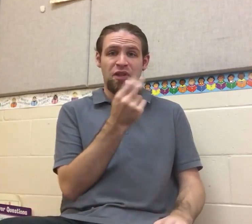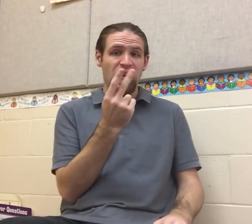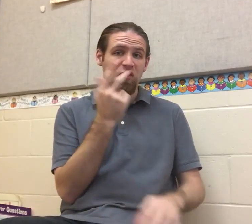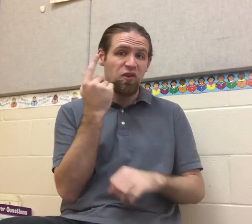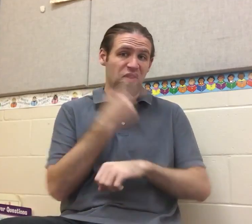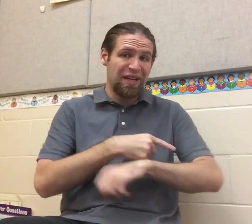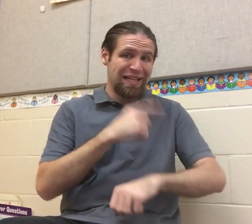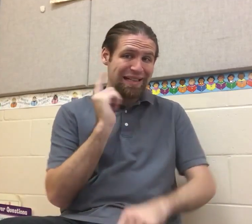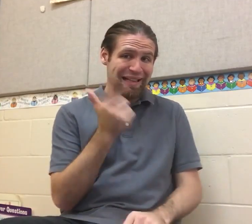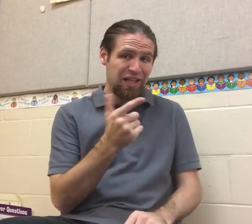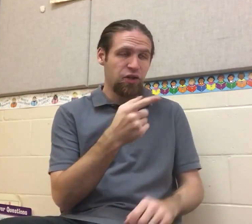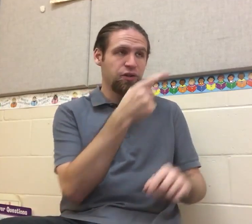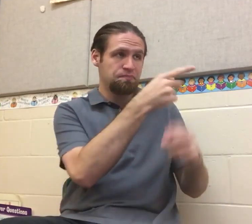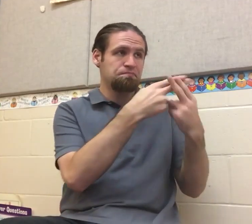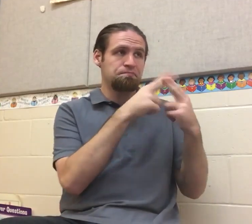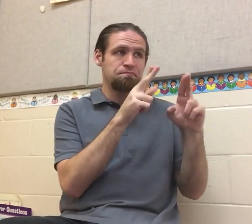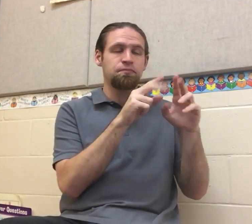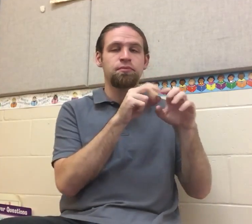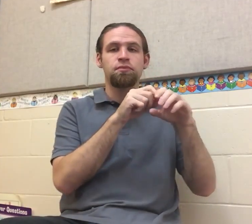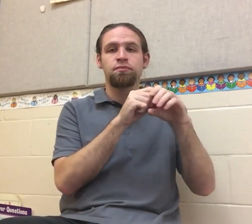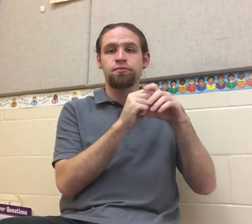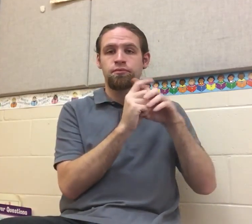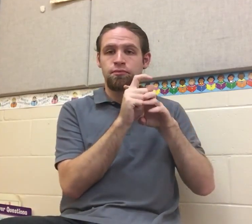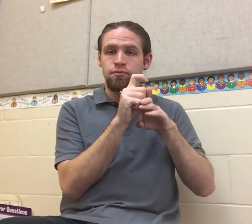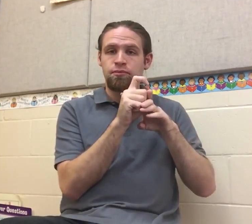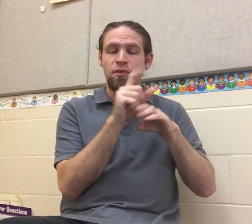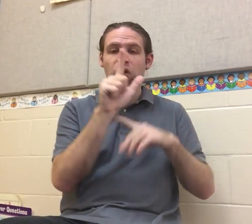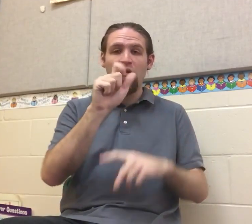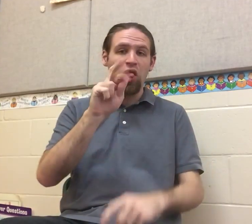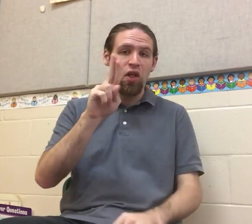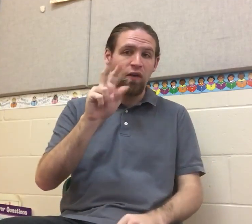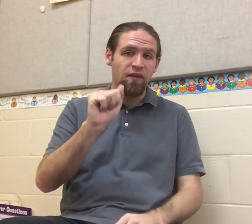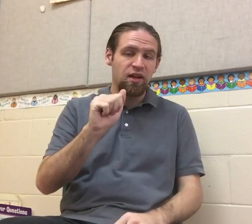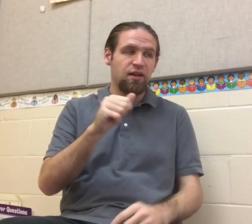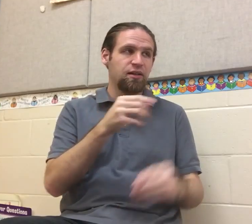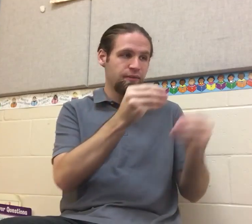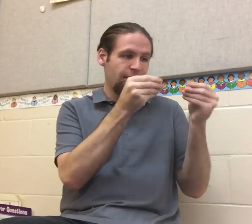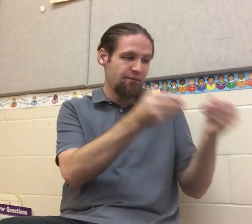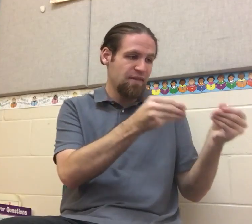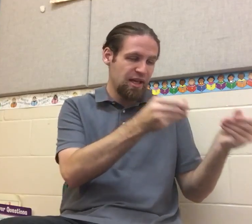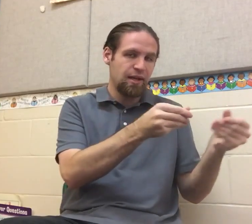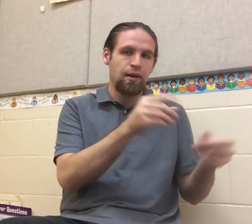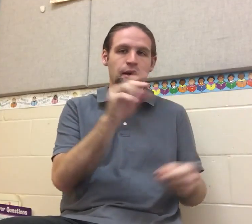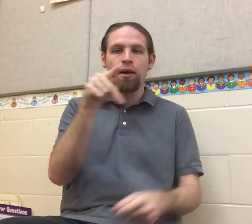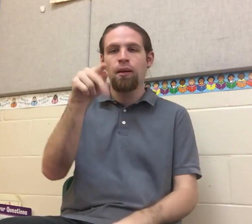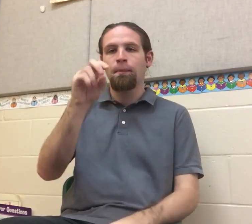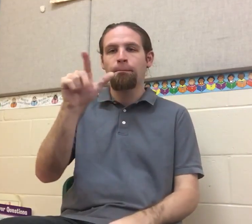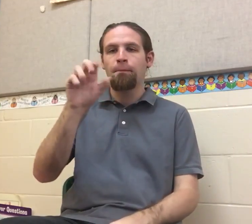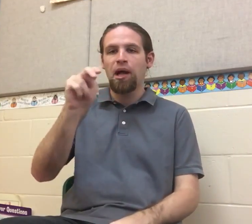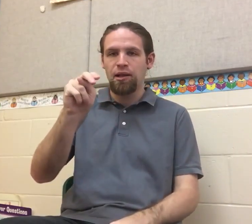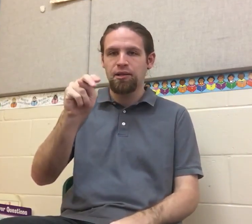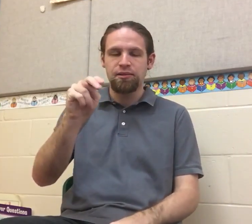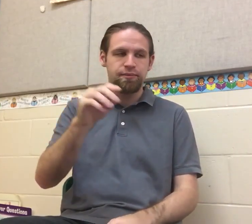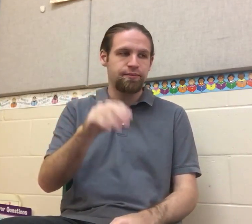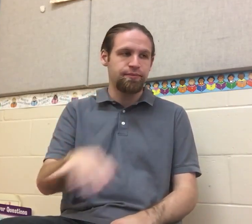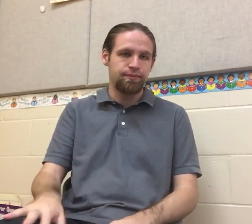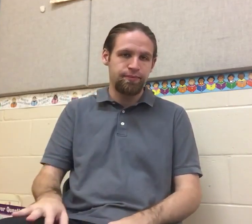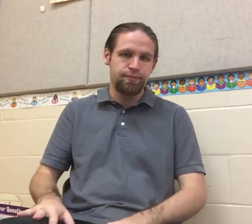they search for food alone, and they find their own shelter. There are thousands of different kinds of bees on the planet,